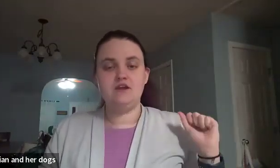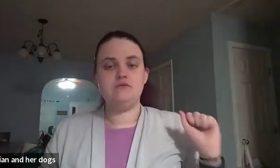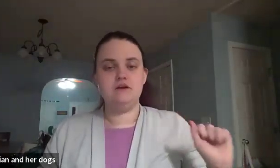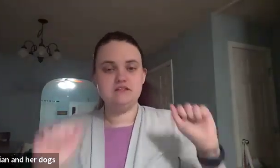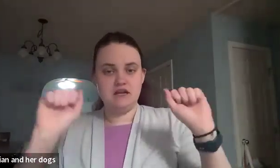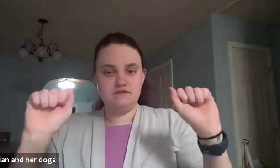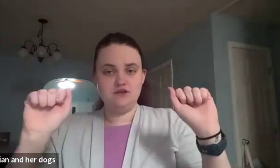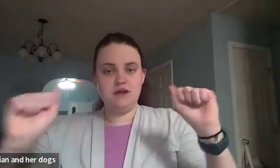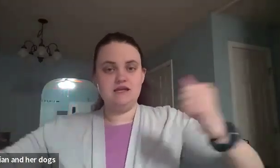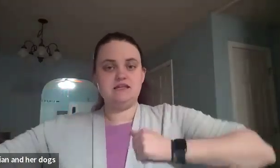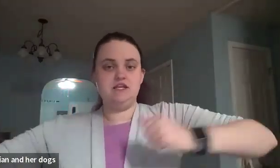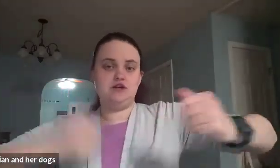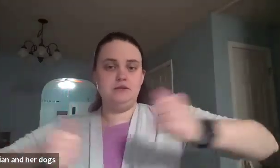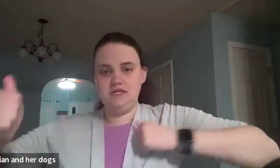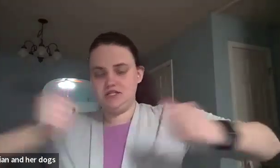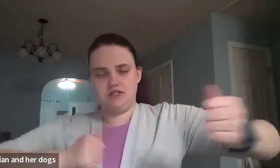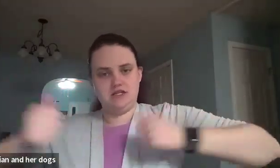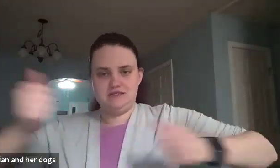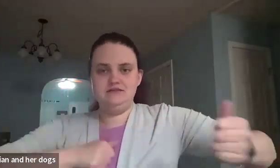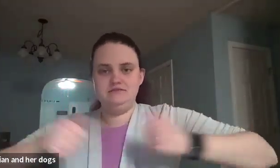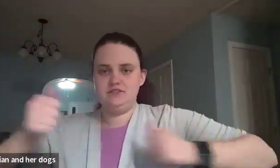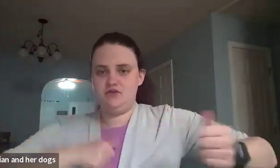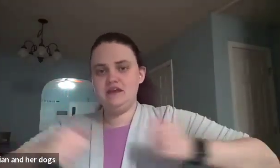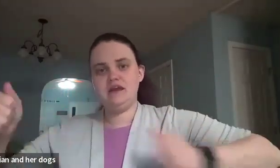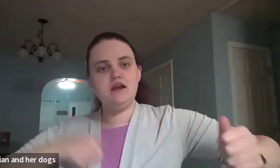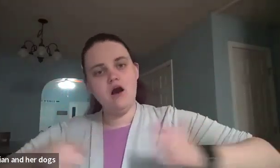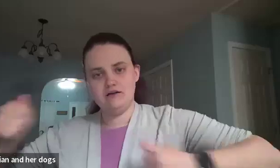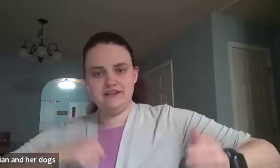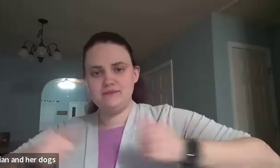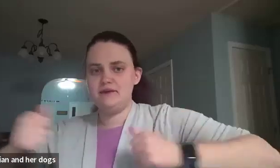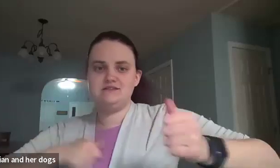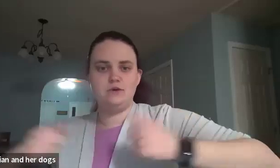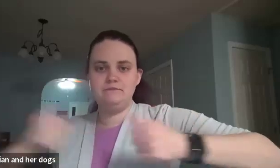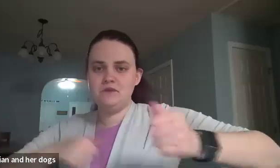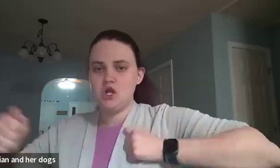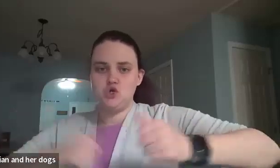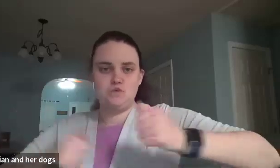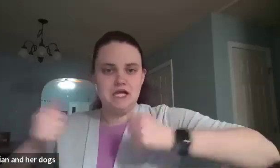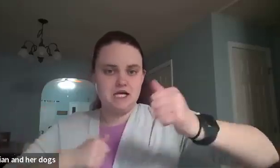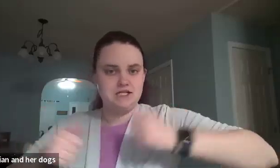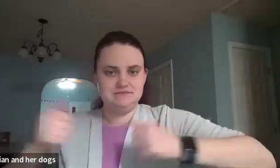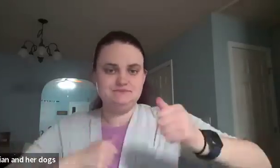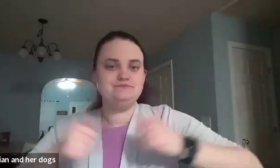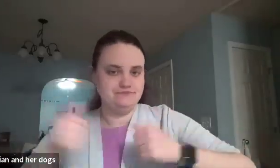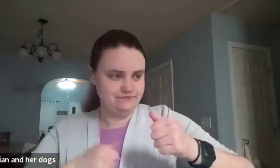And gorilla is going to have two A's and you're going to beat your chest. So think King Kong. That's my best way. Gorilla.